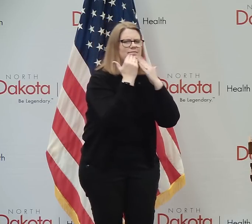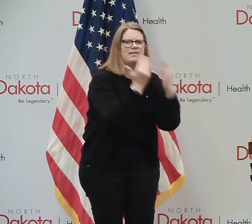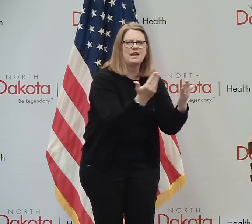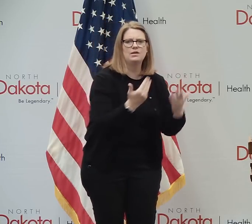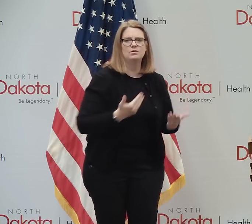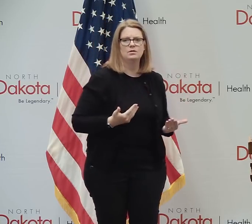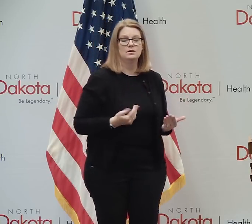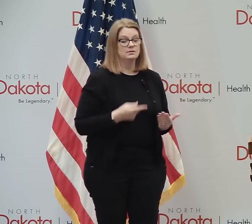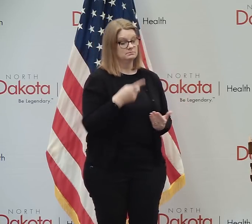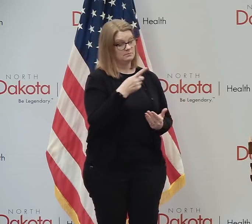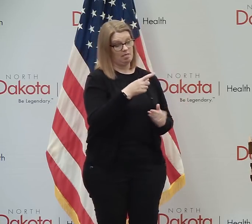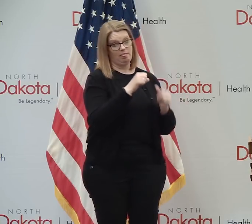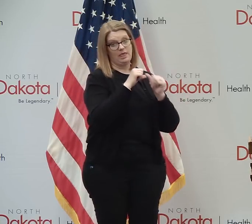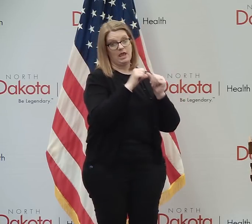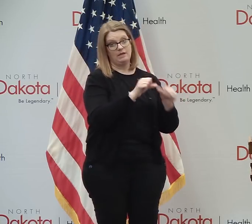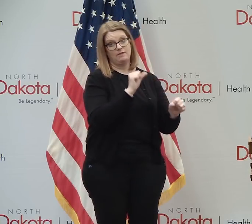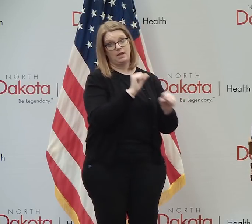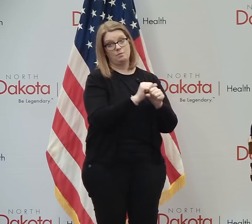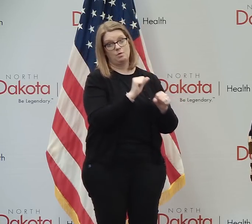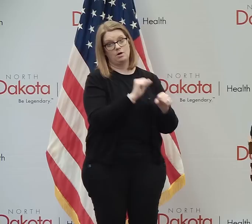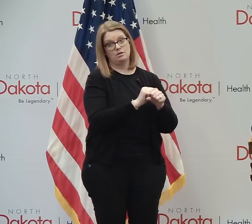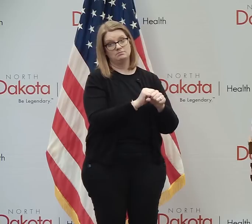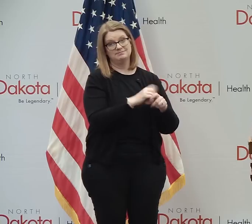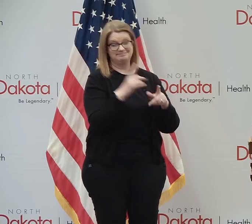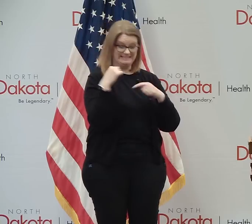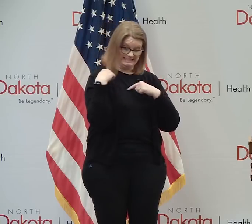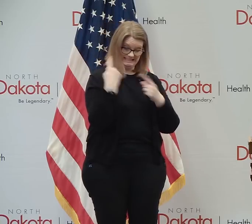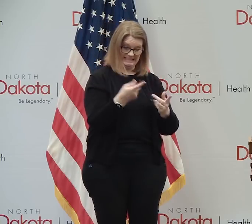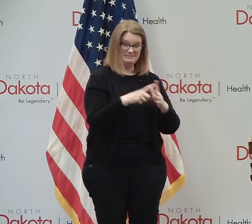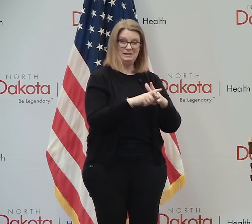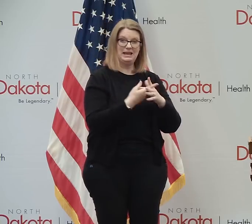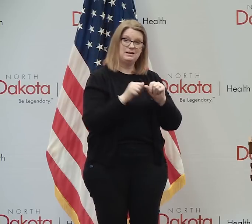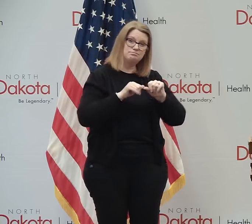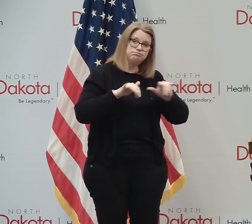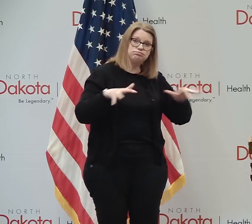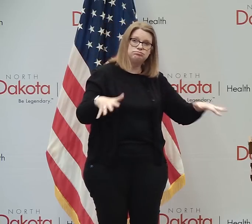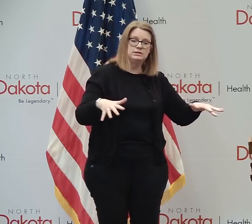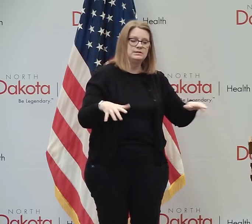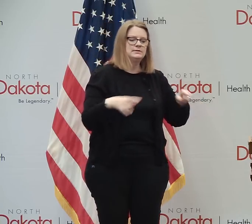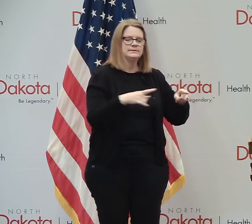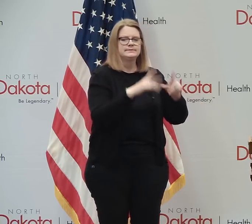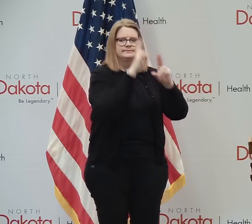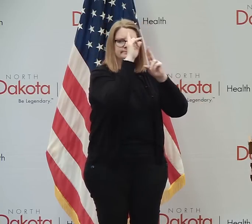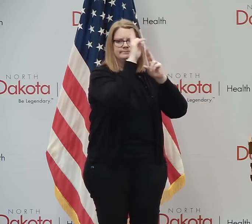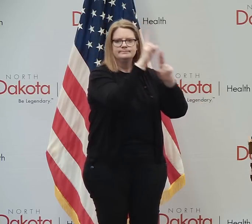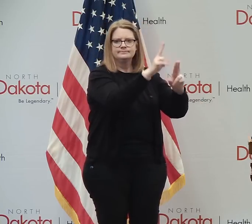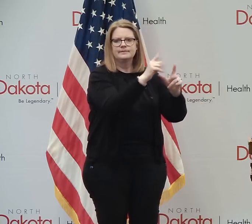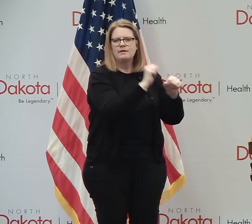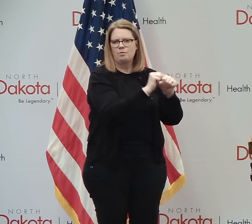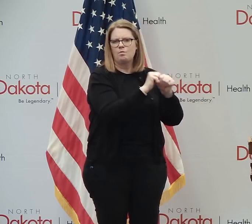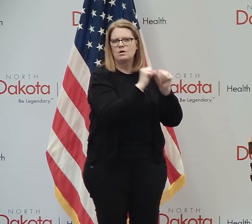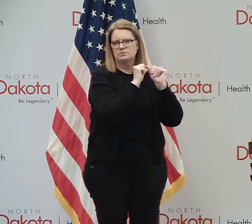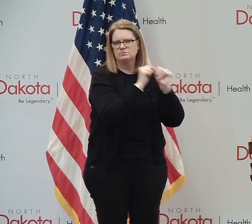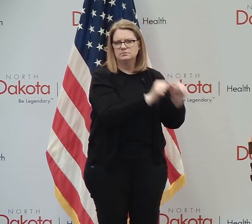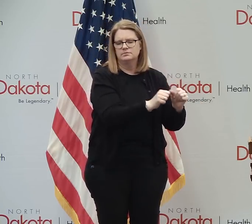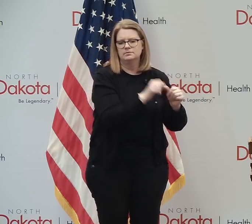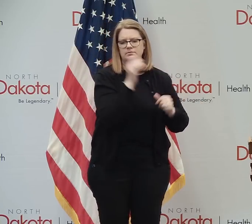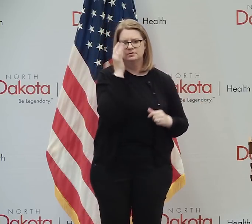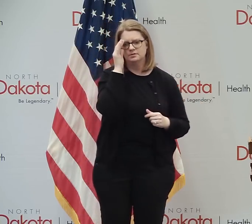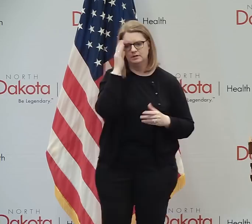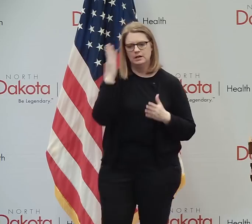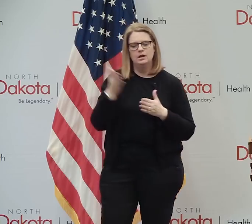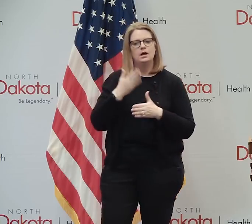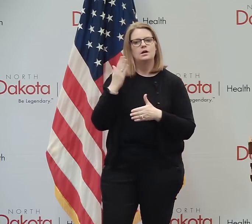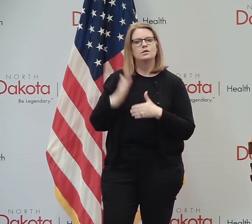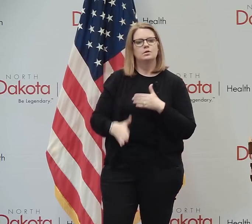kept working tirelessly through this entire pandemic, and we are grateful for them. In closing, on a